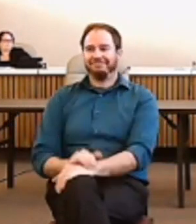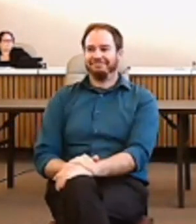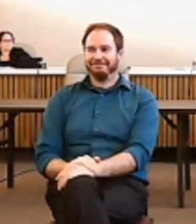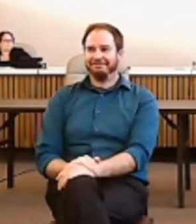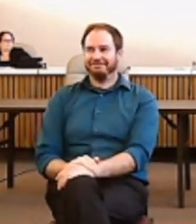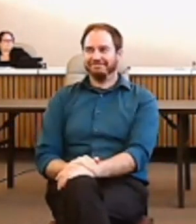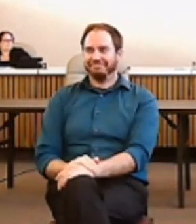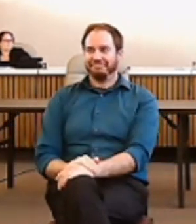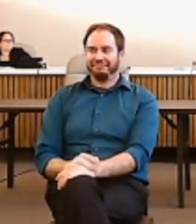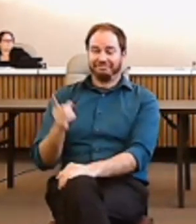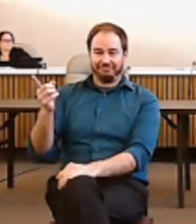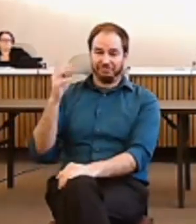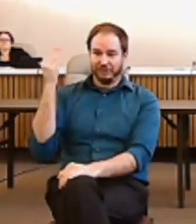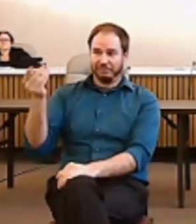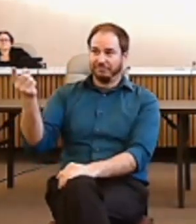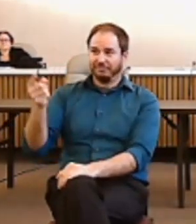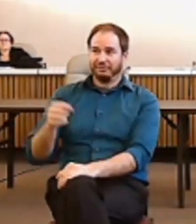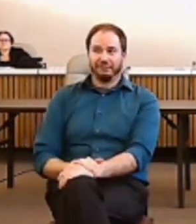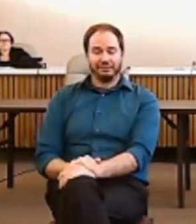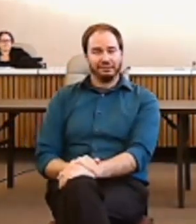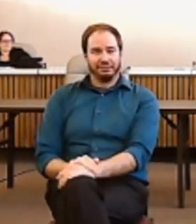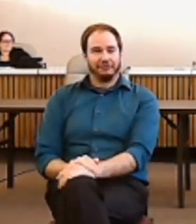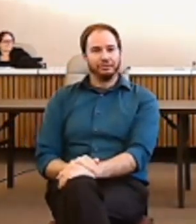don't tend to keep, yep.